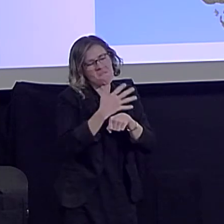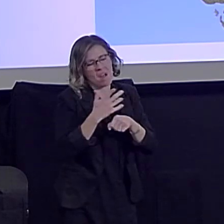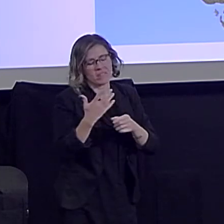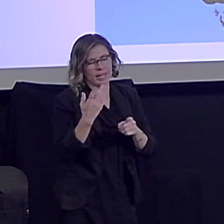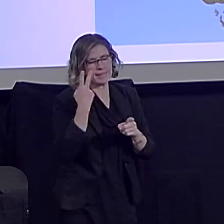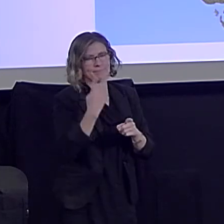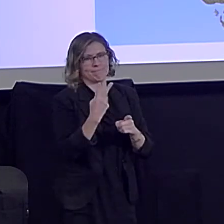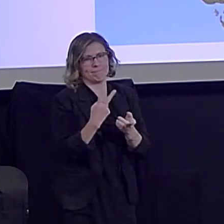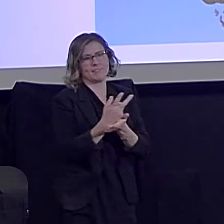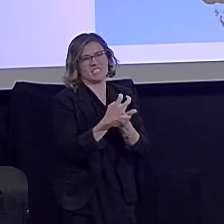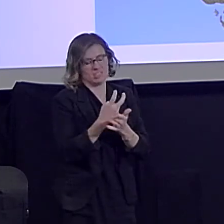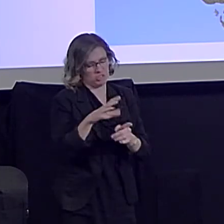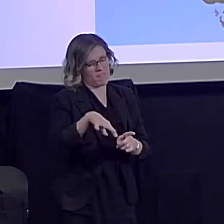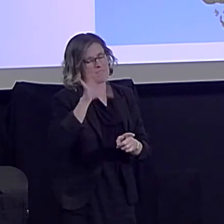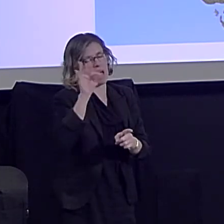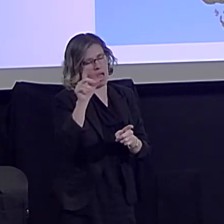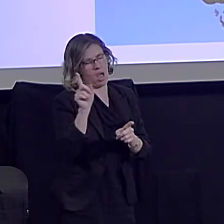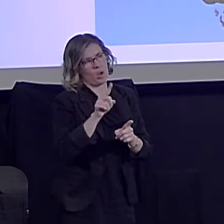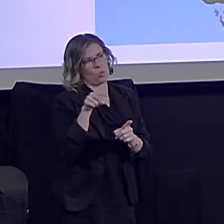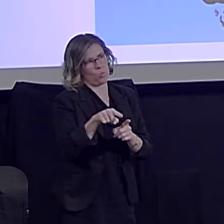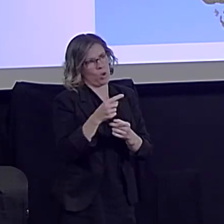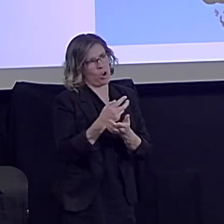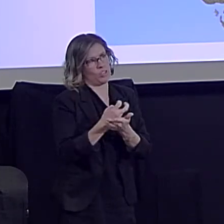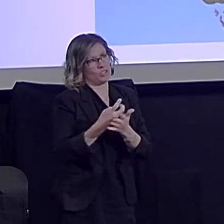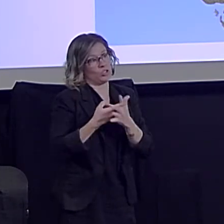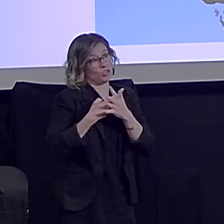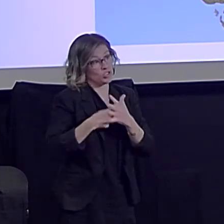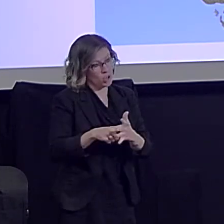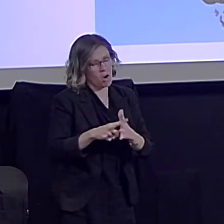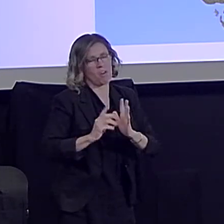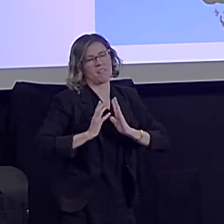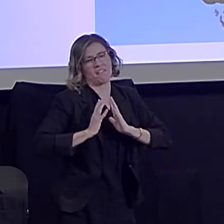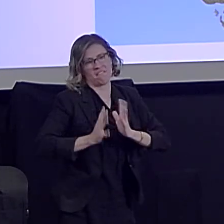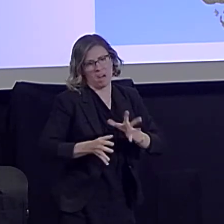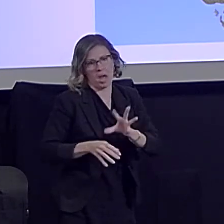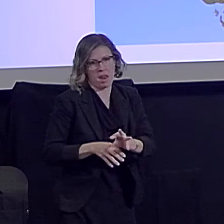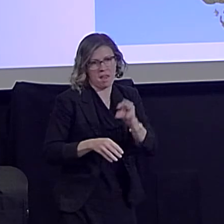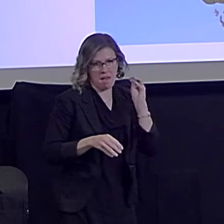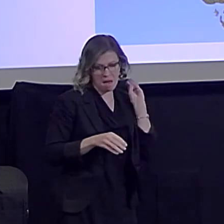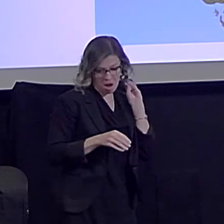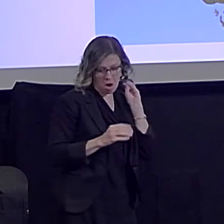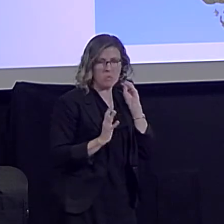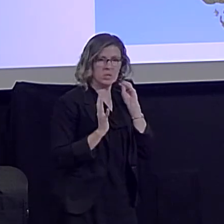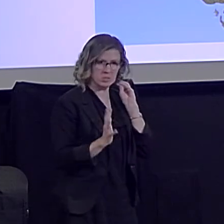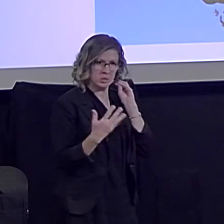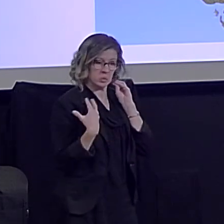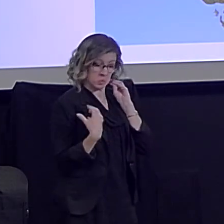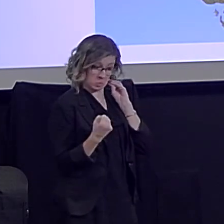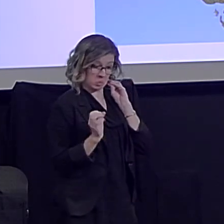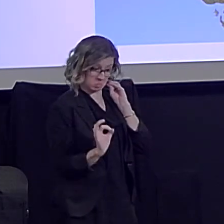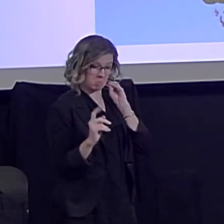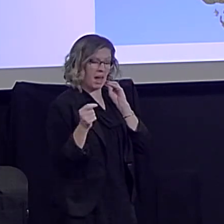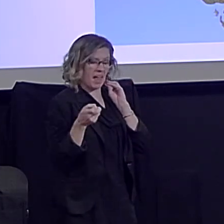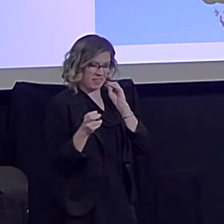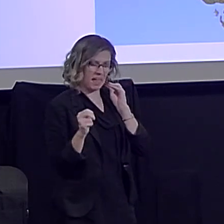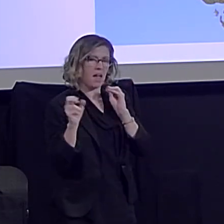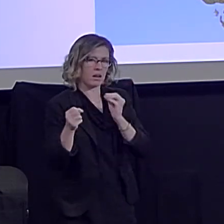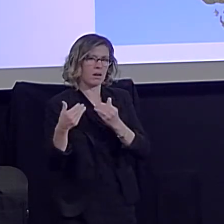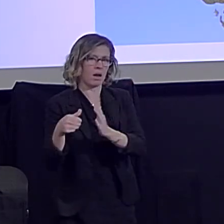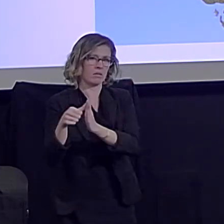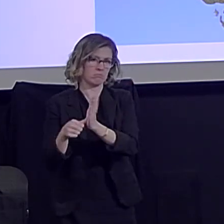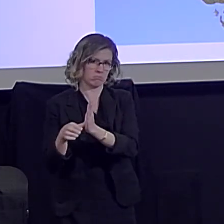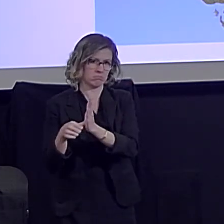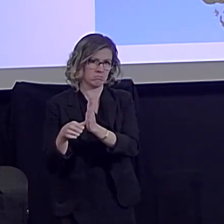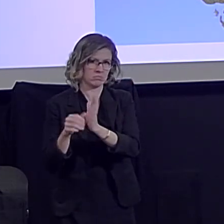You put away this electrode, you close it, you wait for a few days, and then you eliminate the focus. And the success